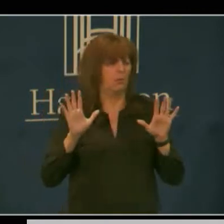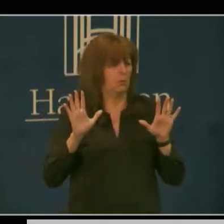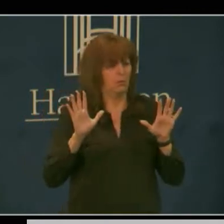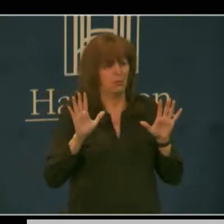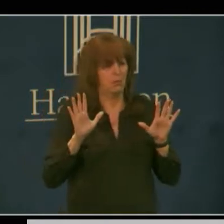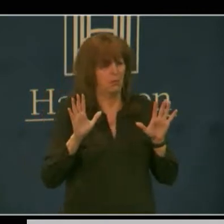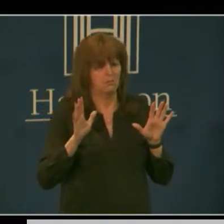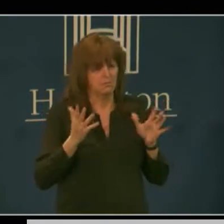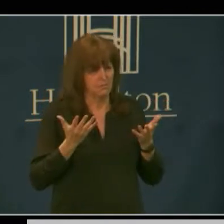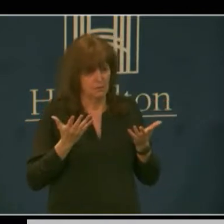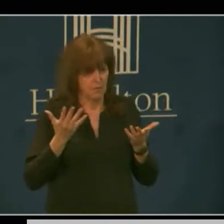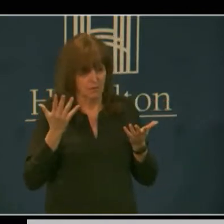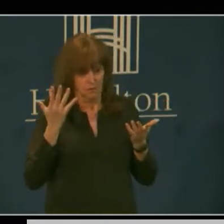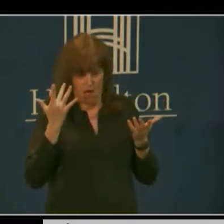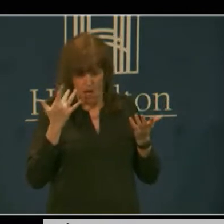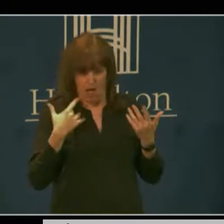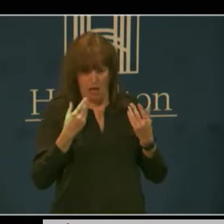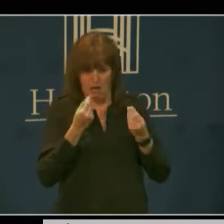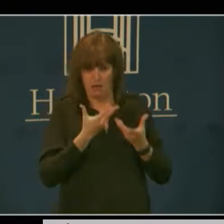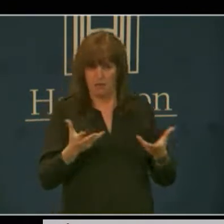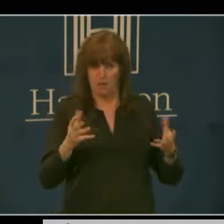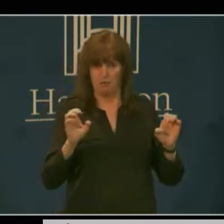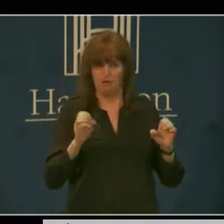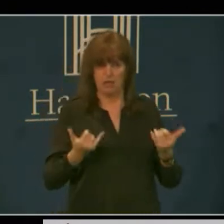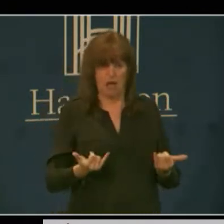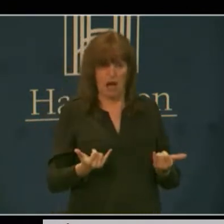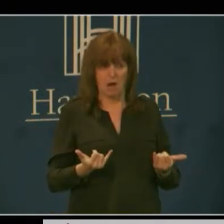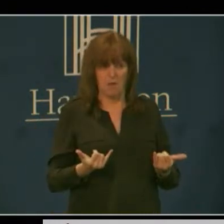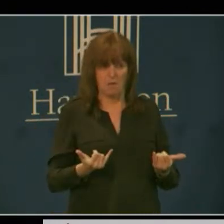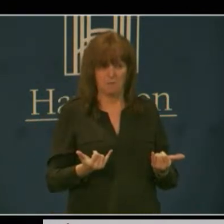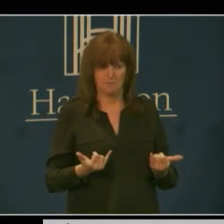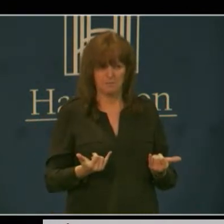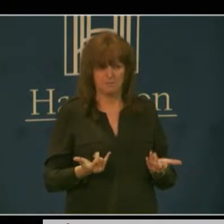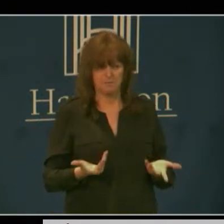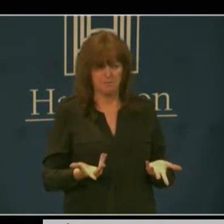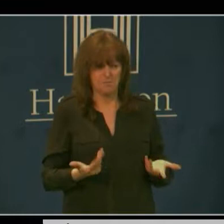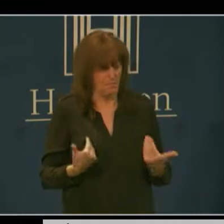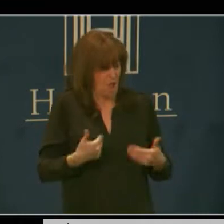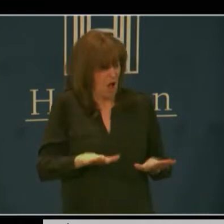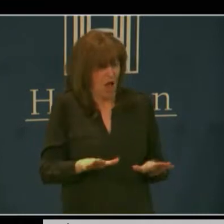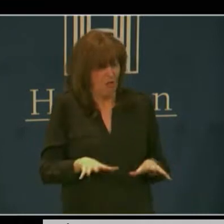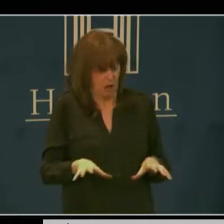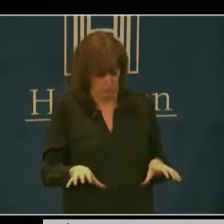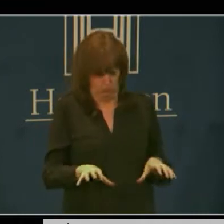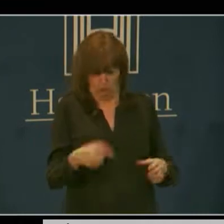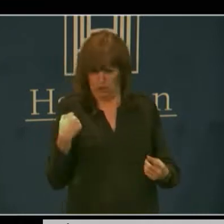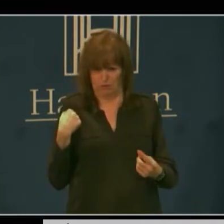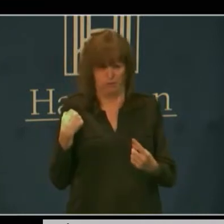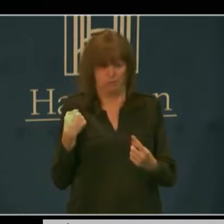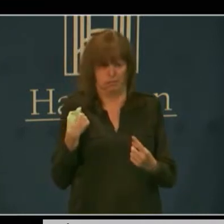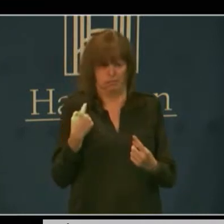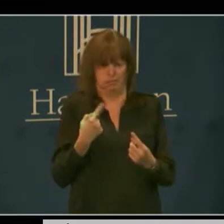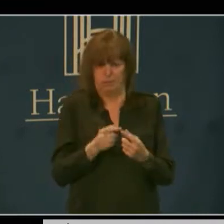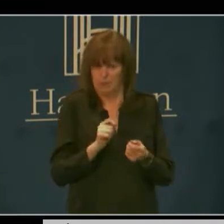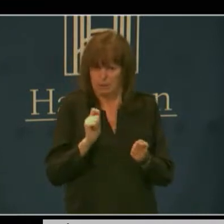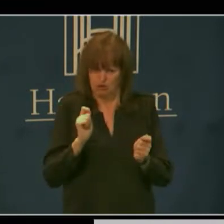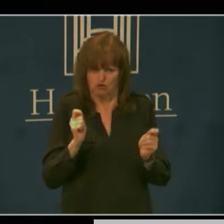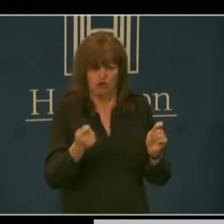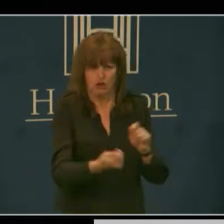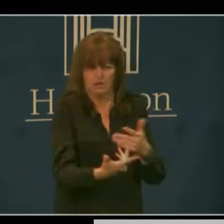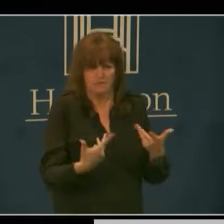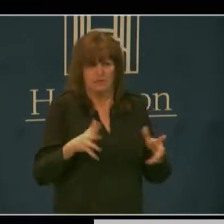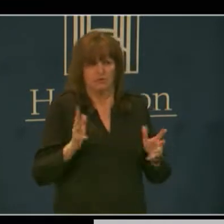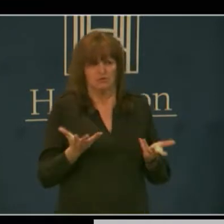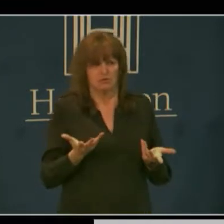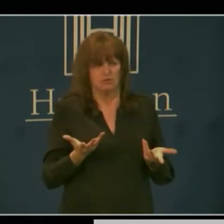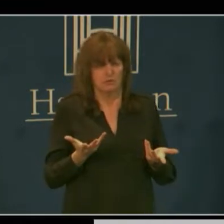emergency now is to do exactly the same thing. And so, right now there's no financial advantage from across the province.